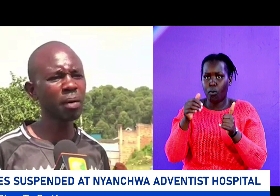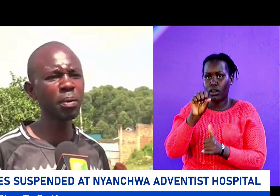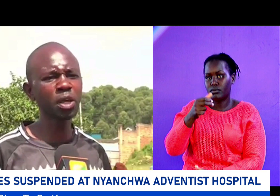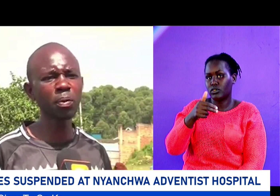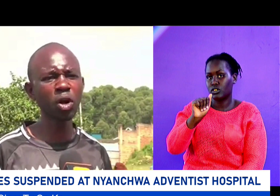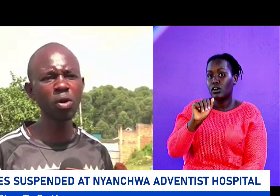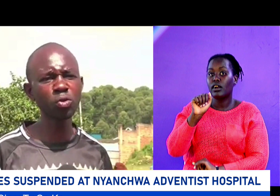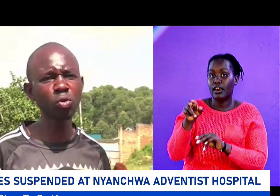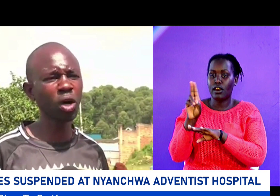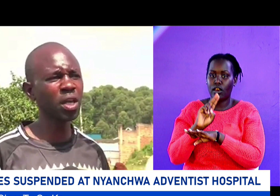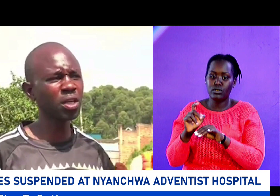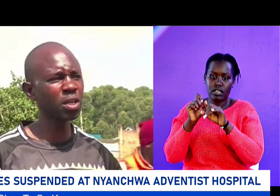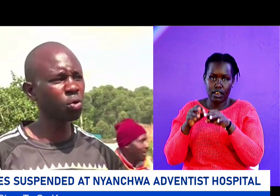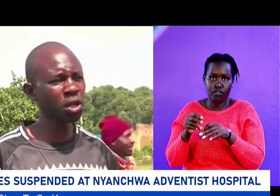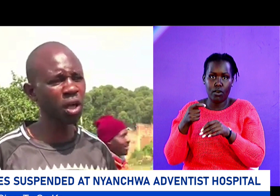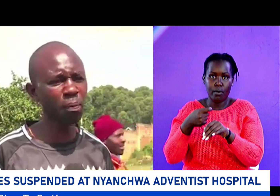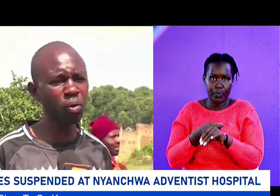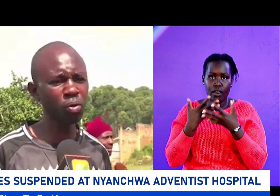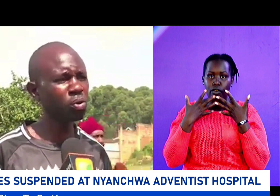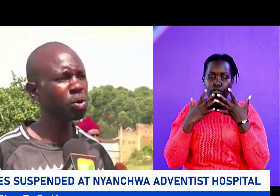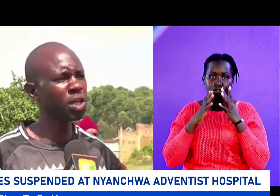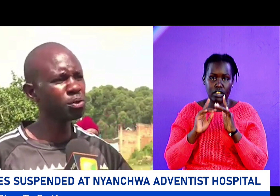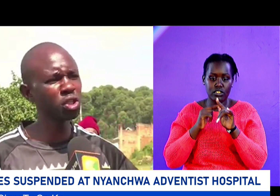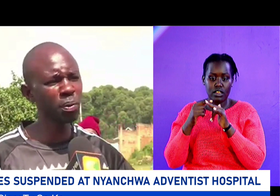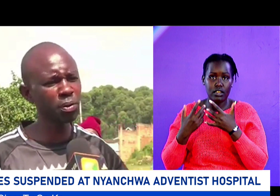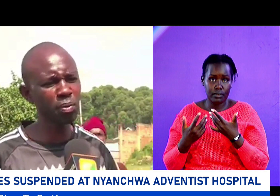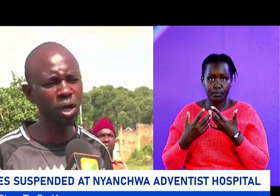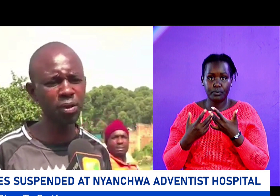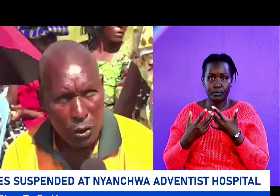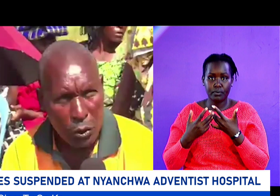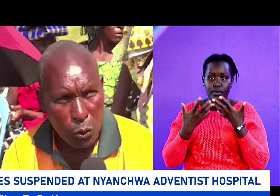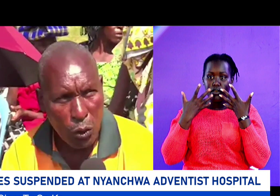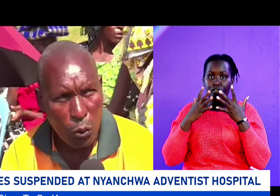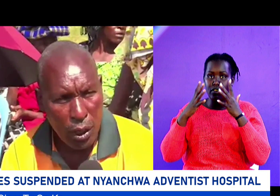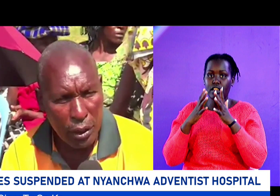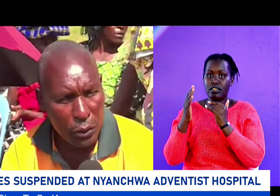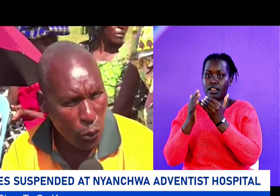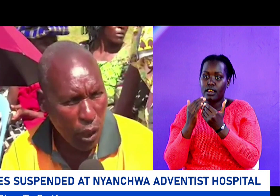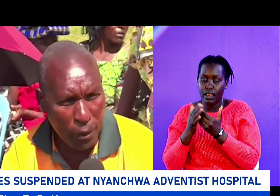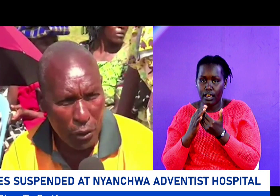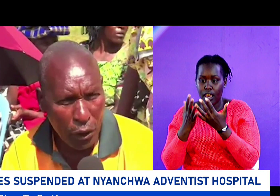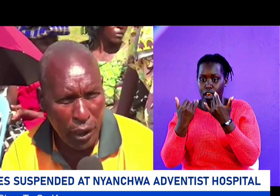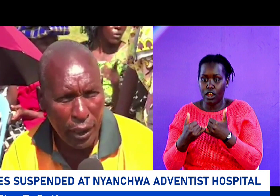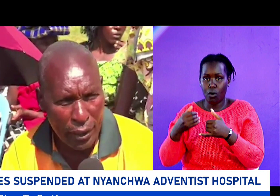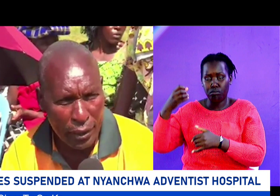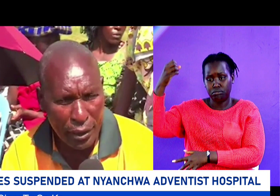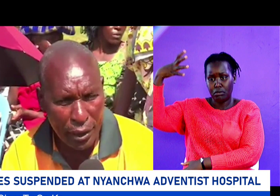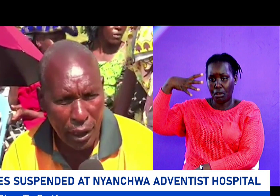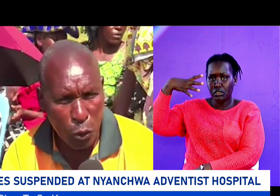kama ameshapimwa nao wazungu aingie kuingeneka hapo ili mzidishie matibabu yake. Tuko kwa juu hapa tunaweka laini,